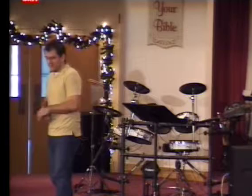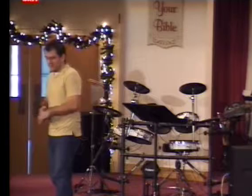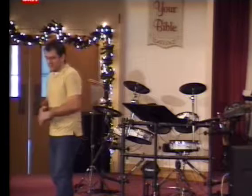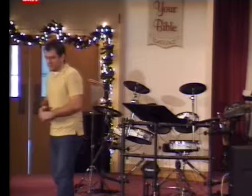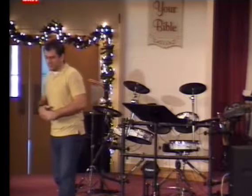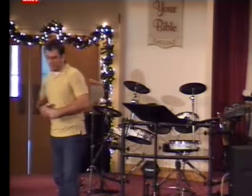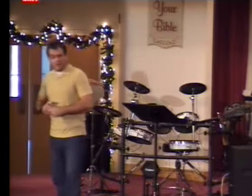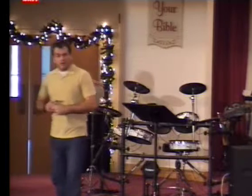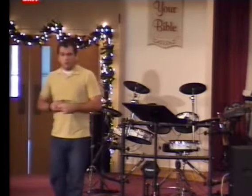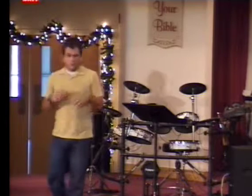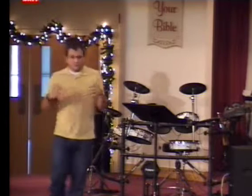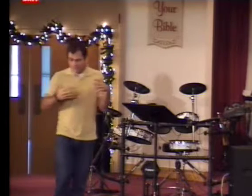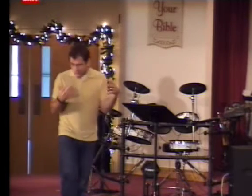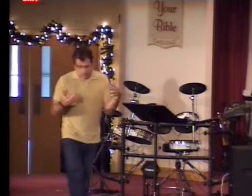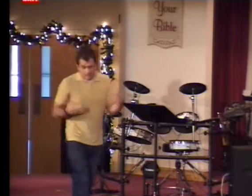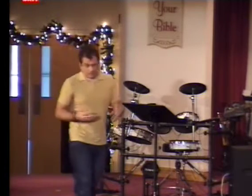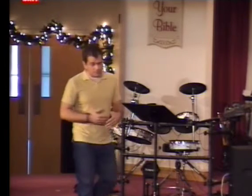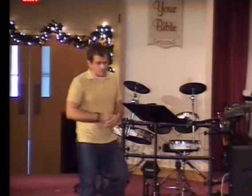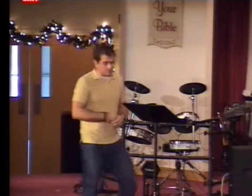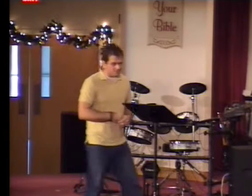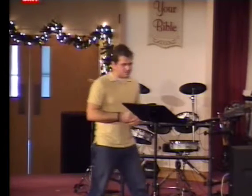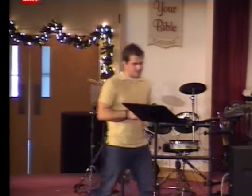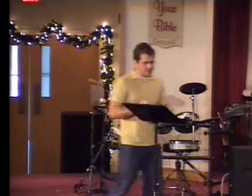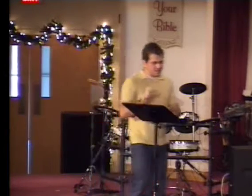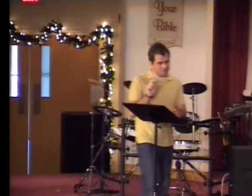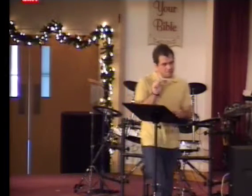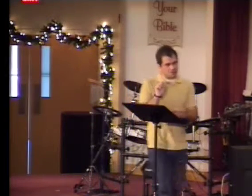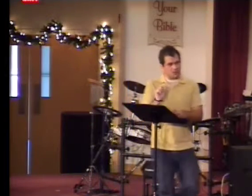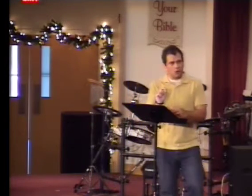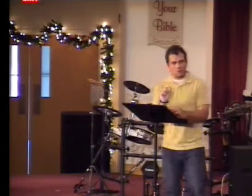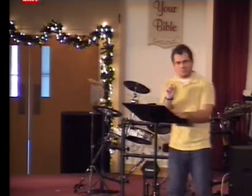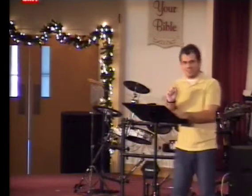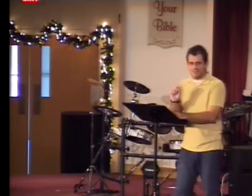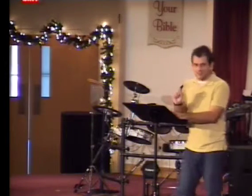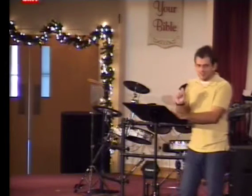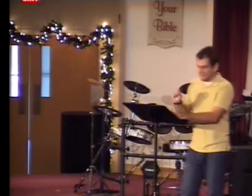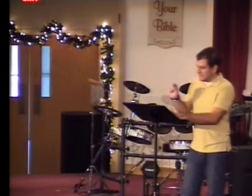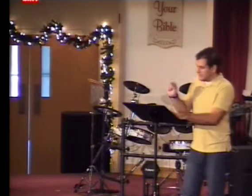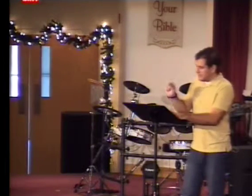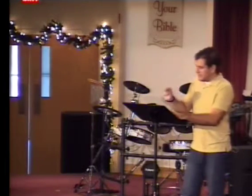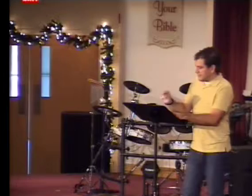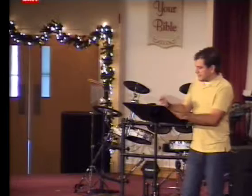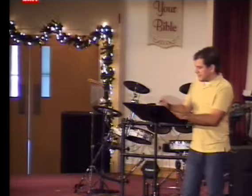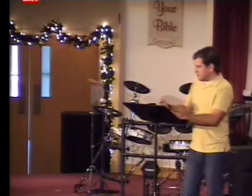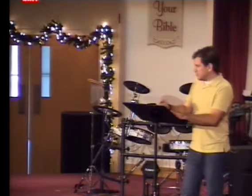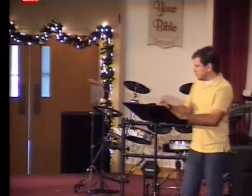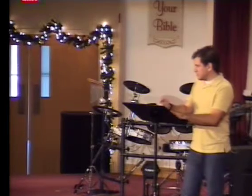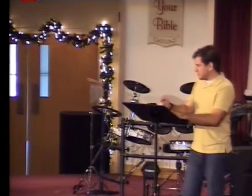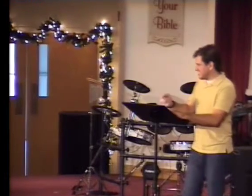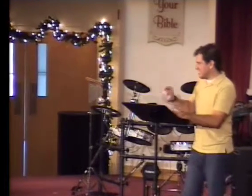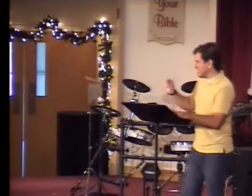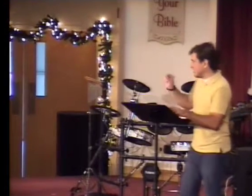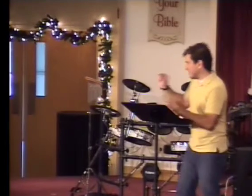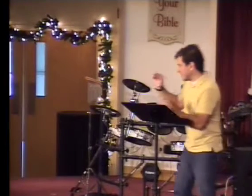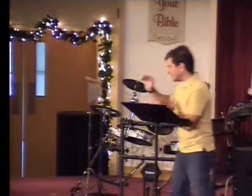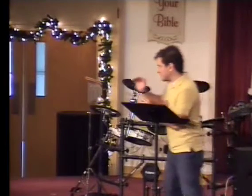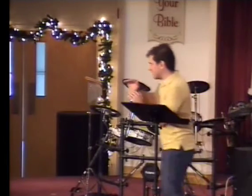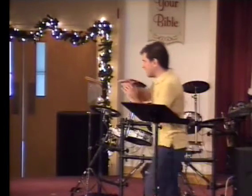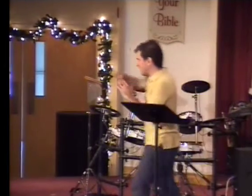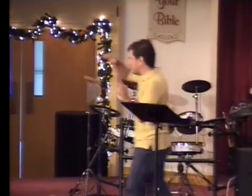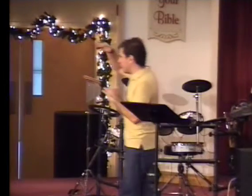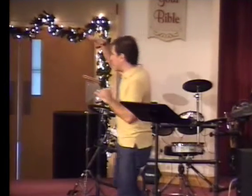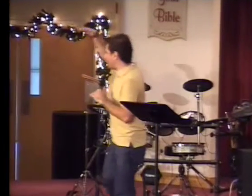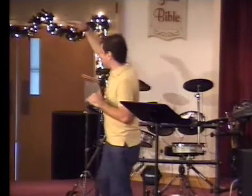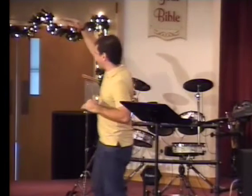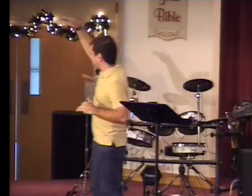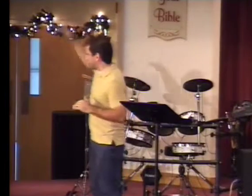And we were there holding vigil with him, and this was the closest I felt that I came to what Jesus... Like I said,